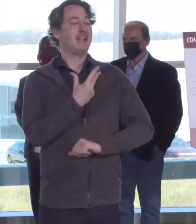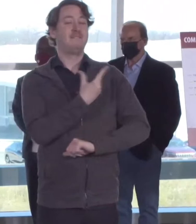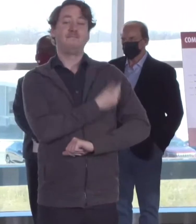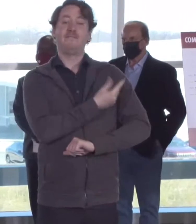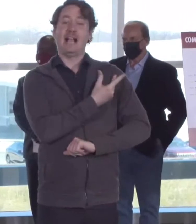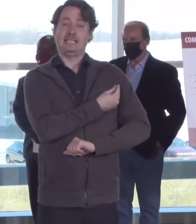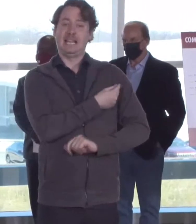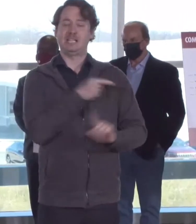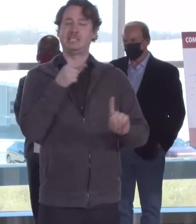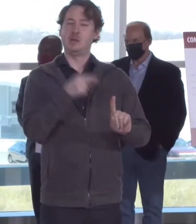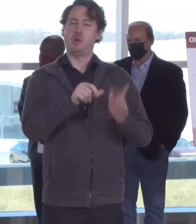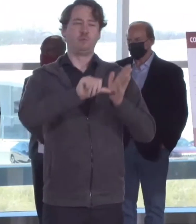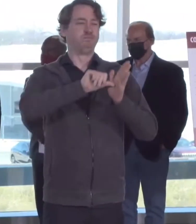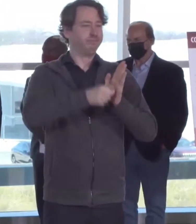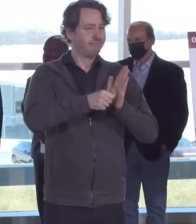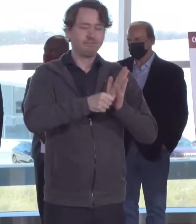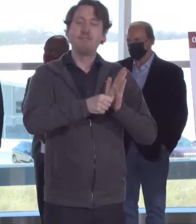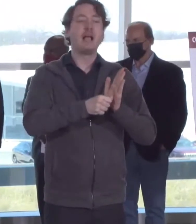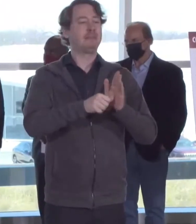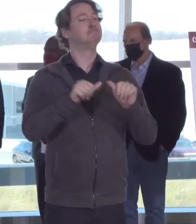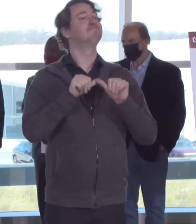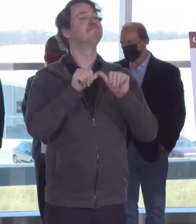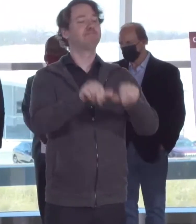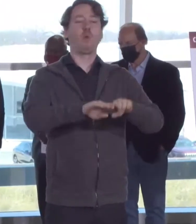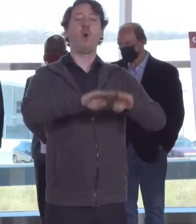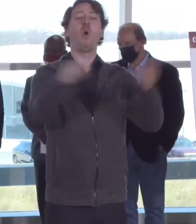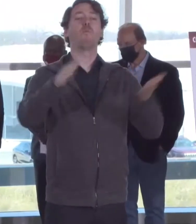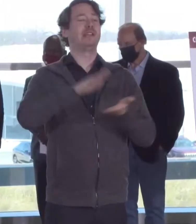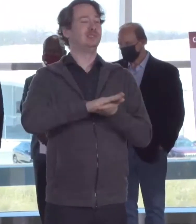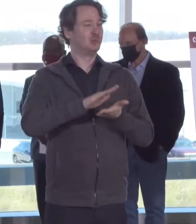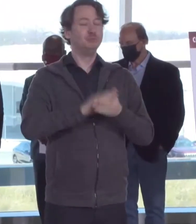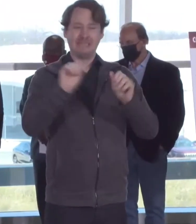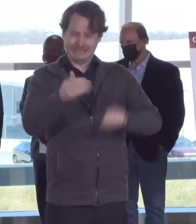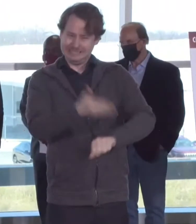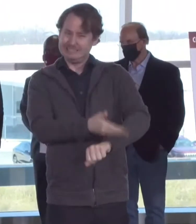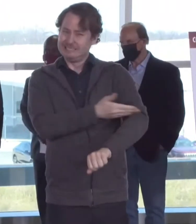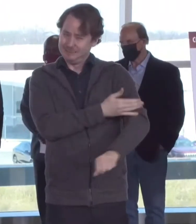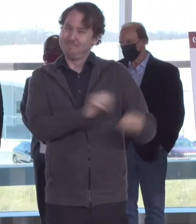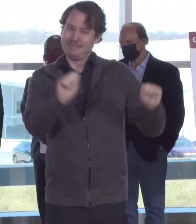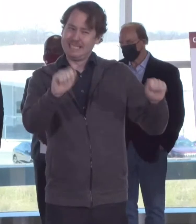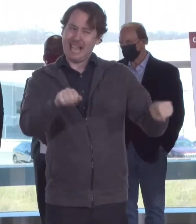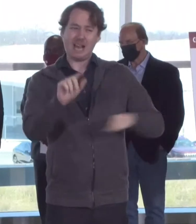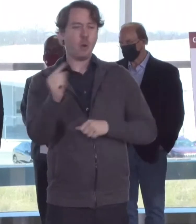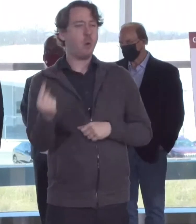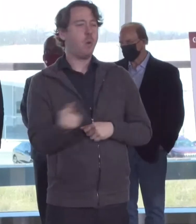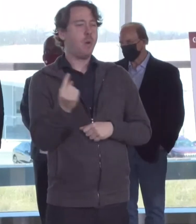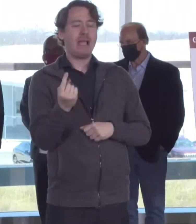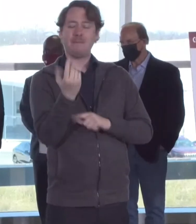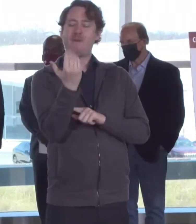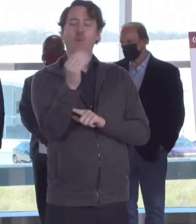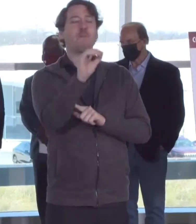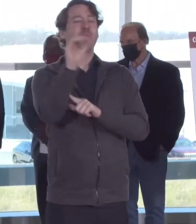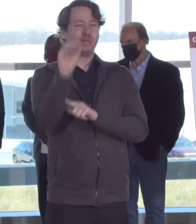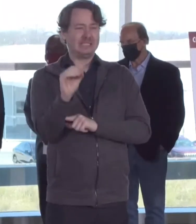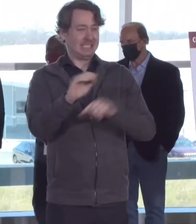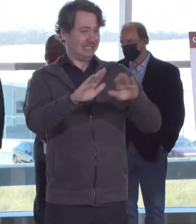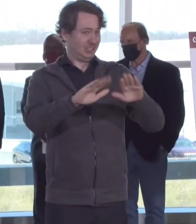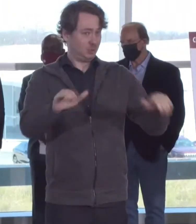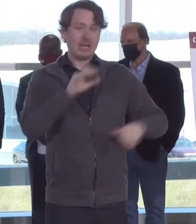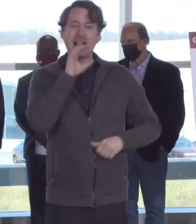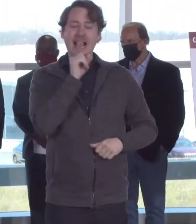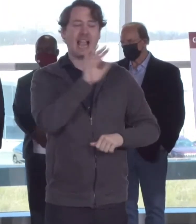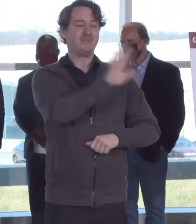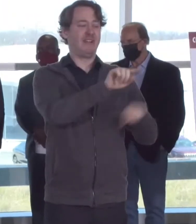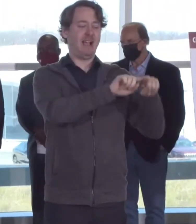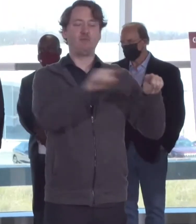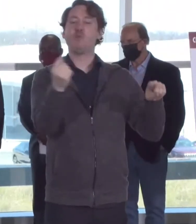Vaccination is the key to keeping our schools open, and we can do better. Only about 14% of children ages 5